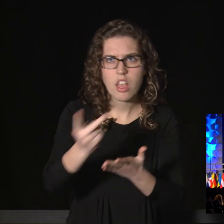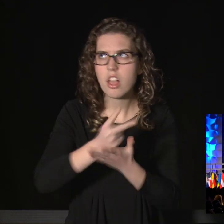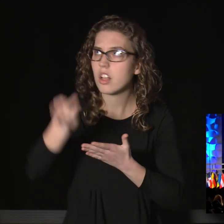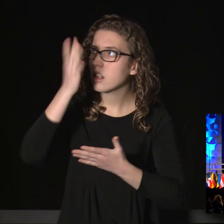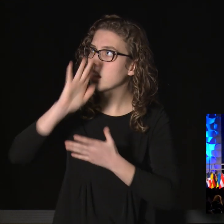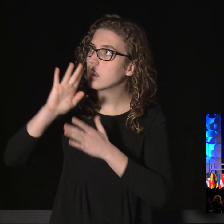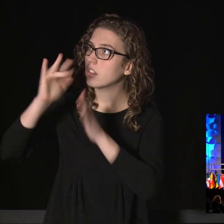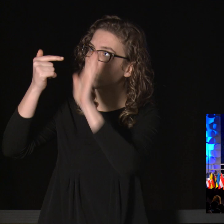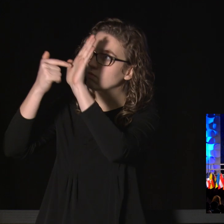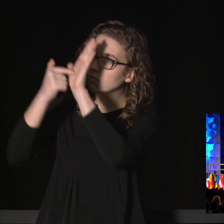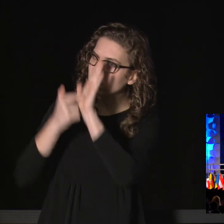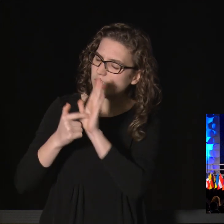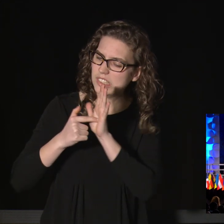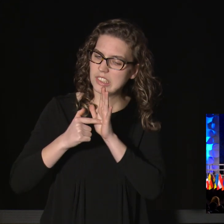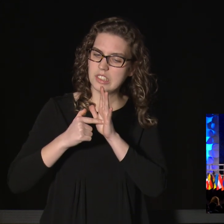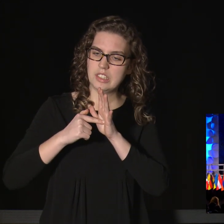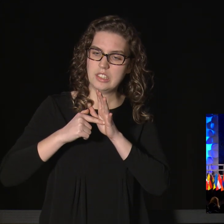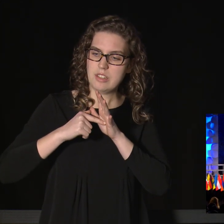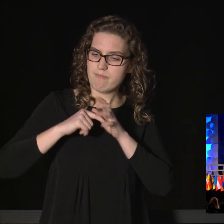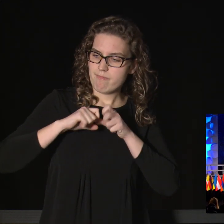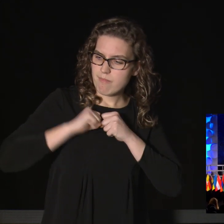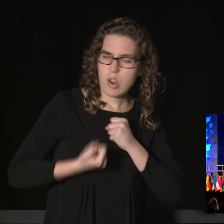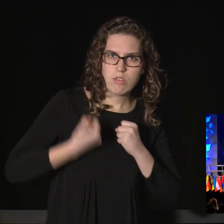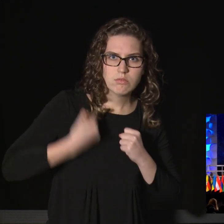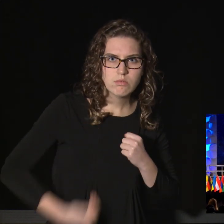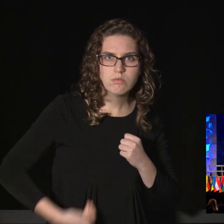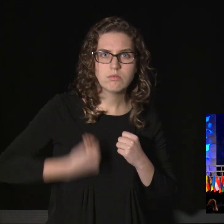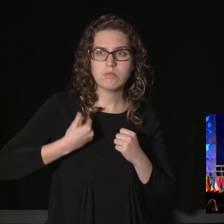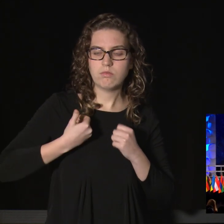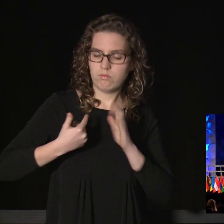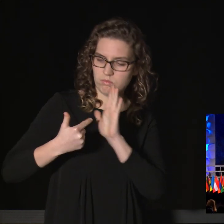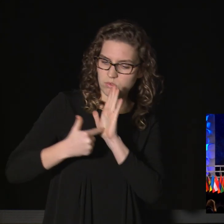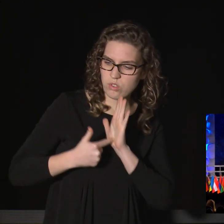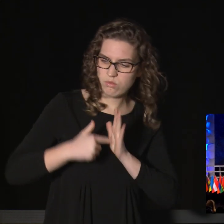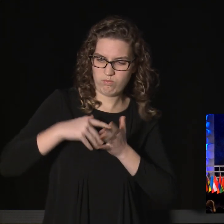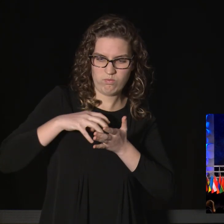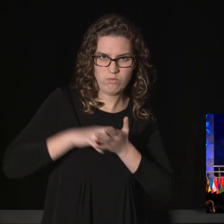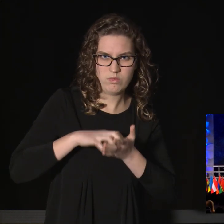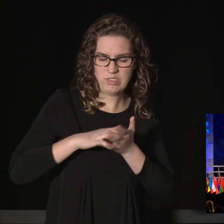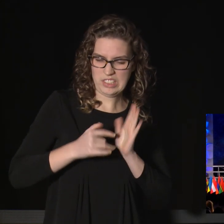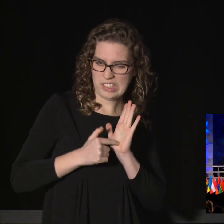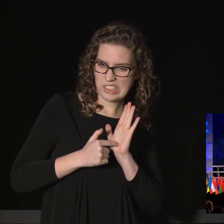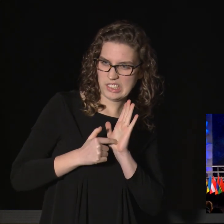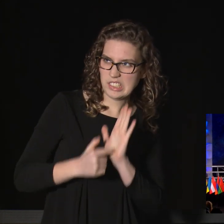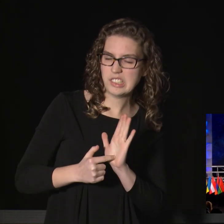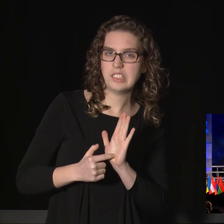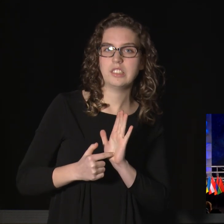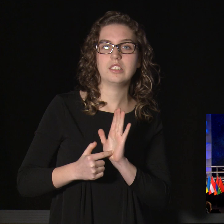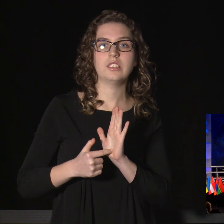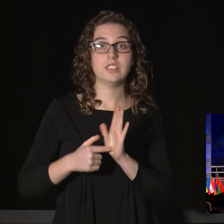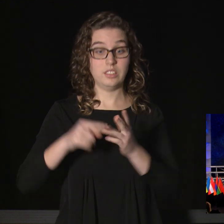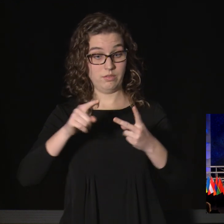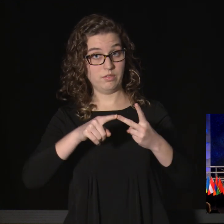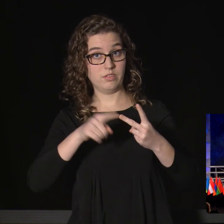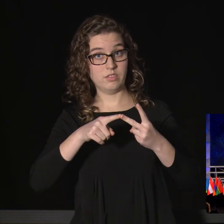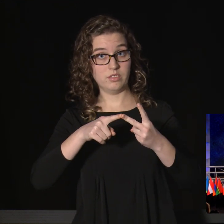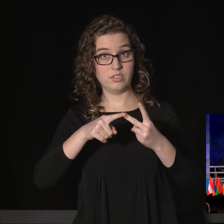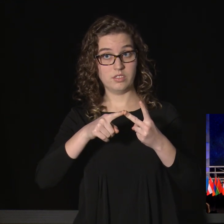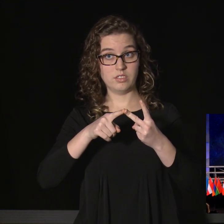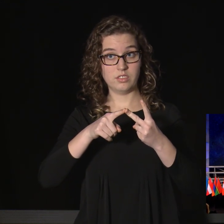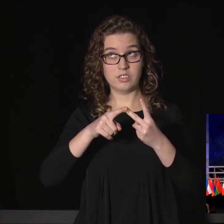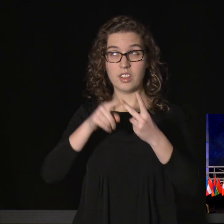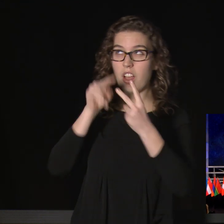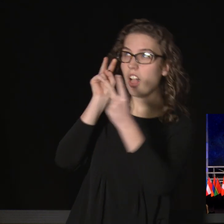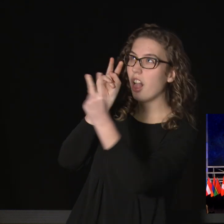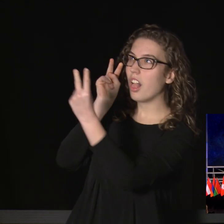God reveals our brokenness because he reveals and exposes our weaknesses. Number two is through looking into the face